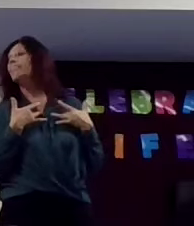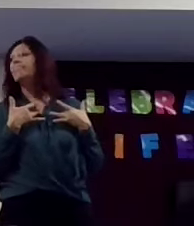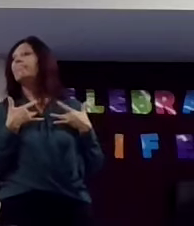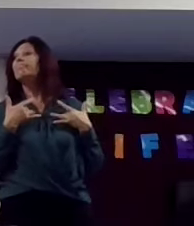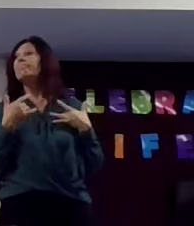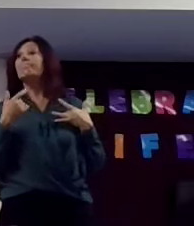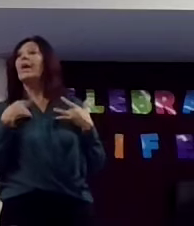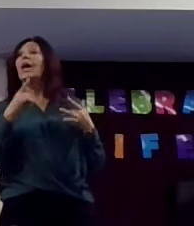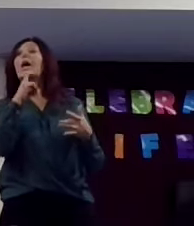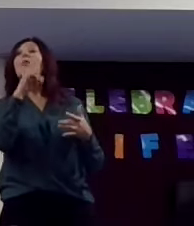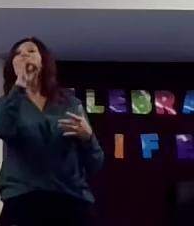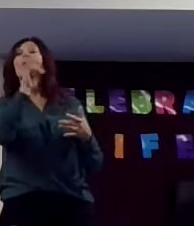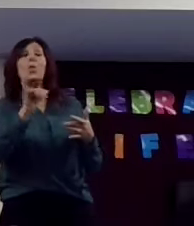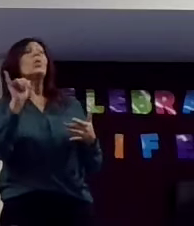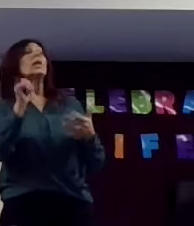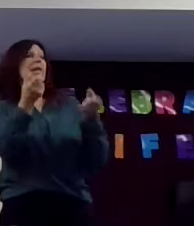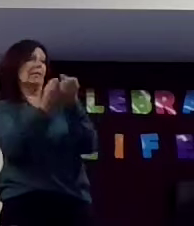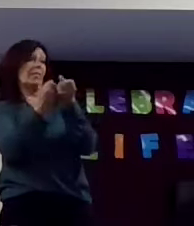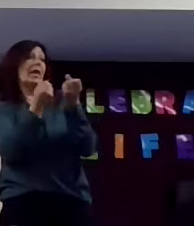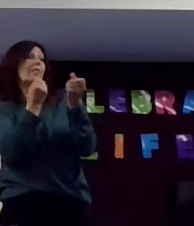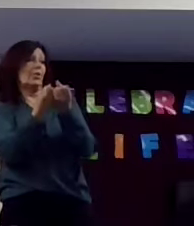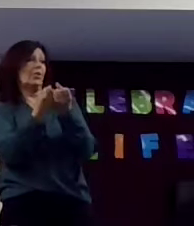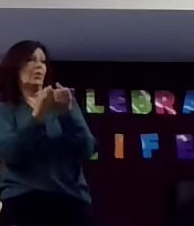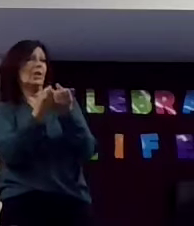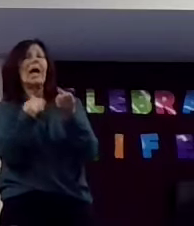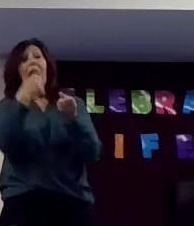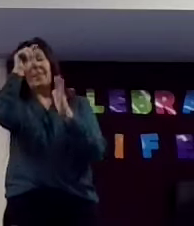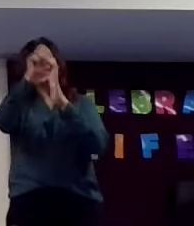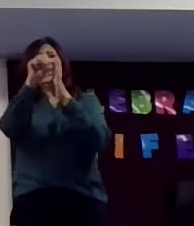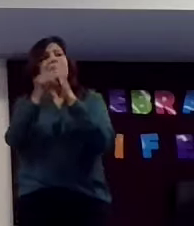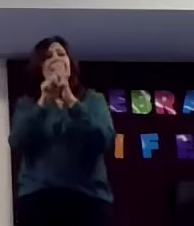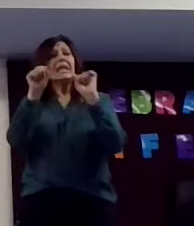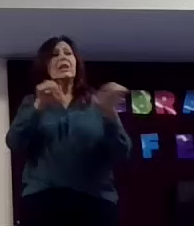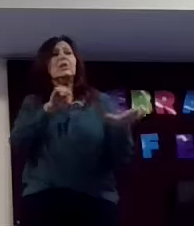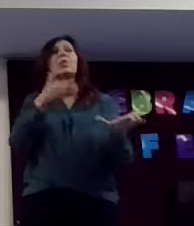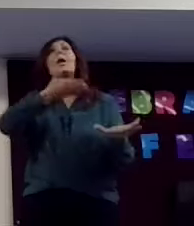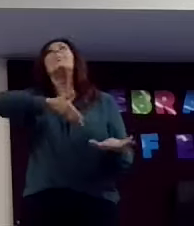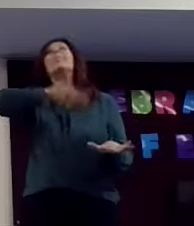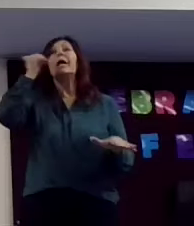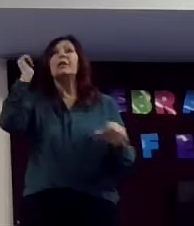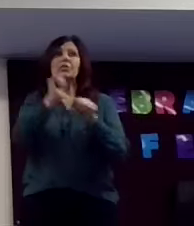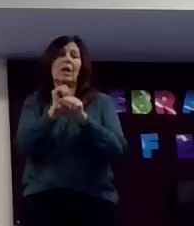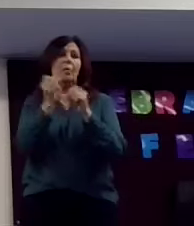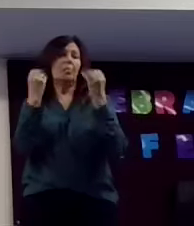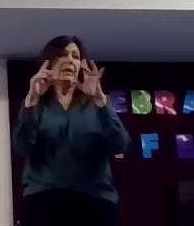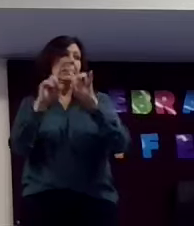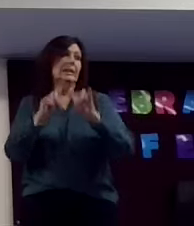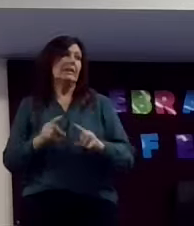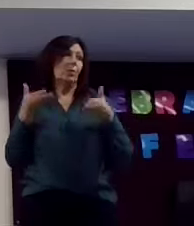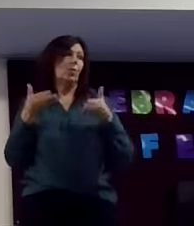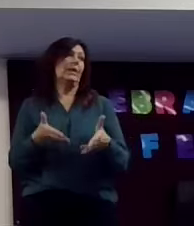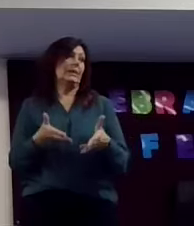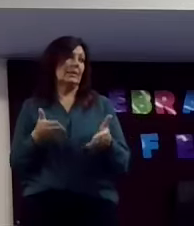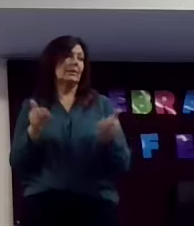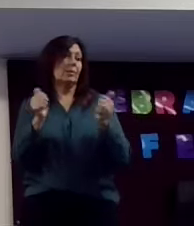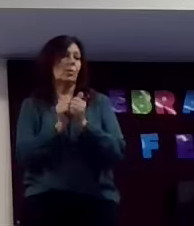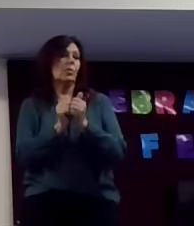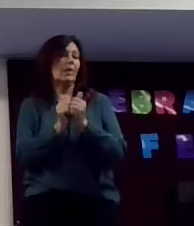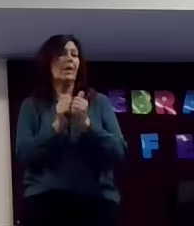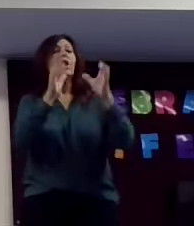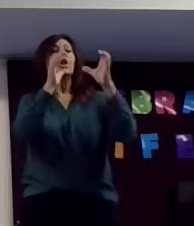I'm absolutely in favor of, I think the state could do a much better job in all sorts of ways having to do